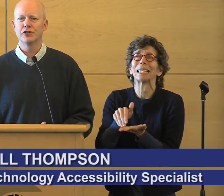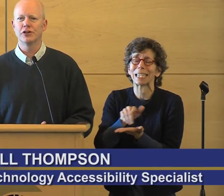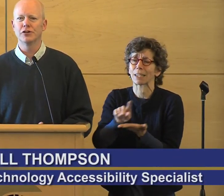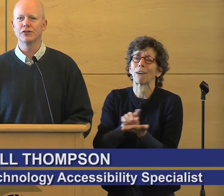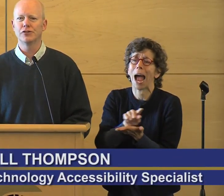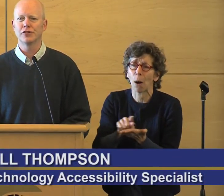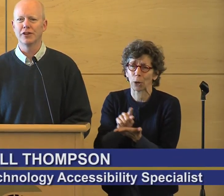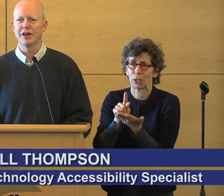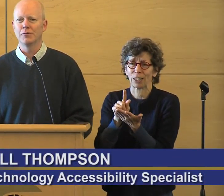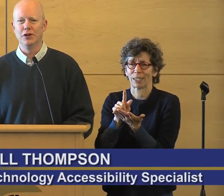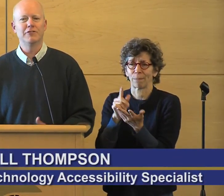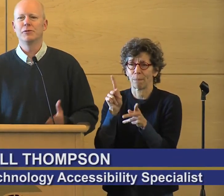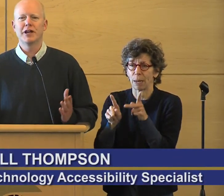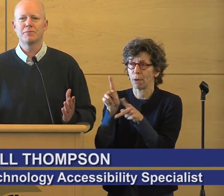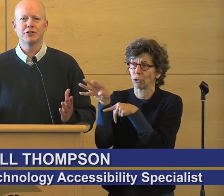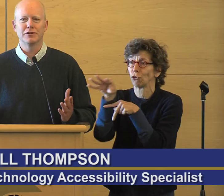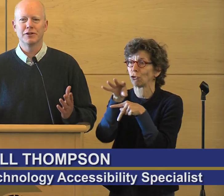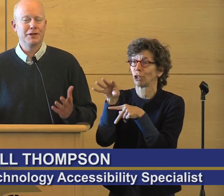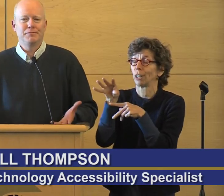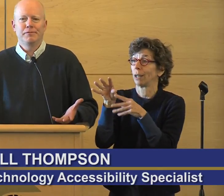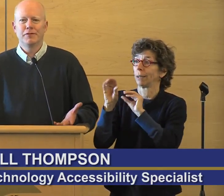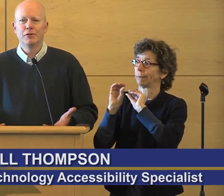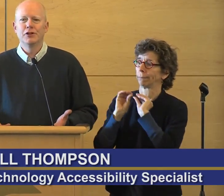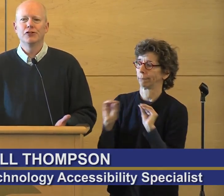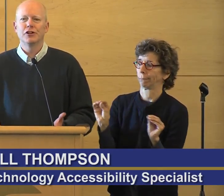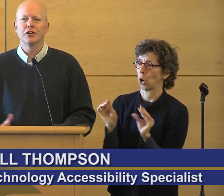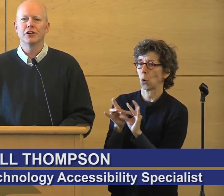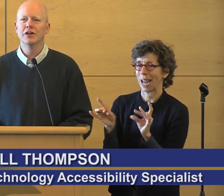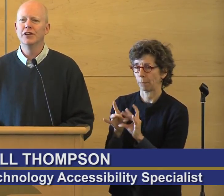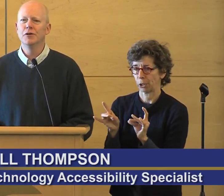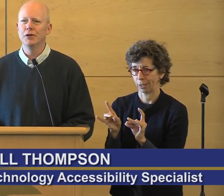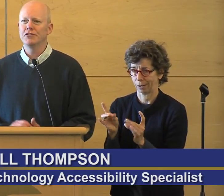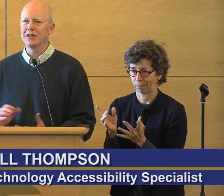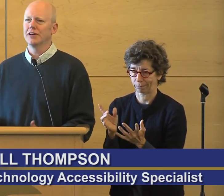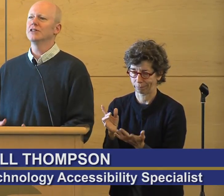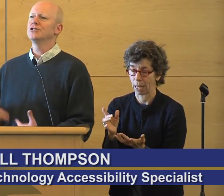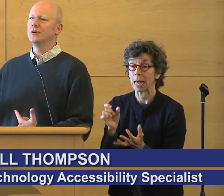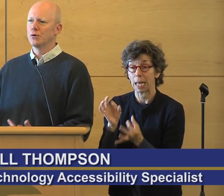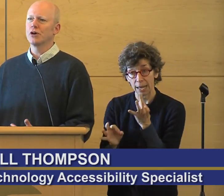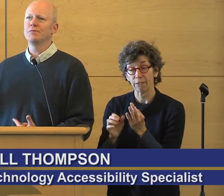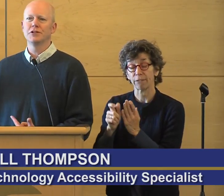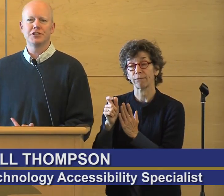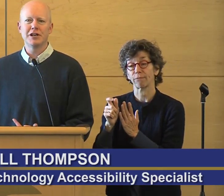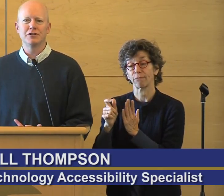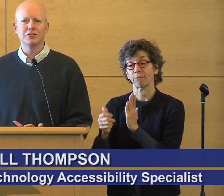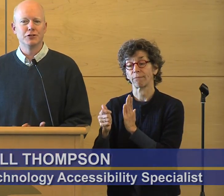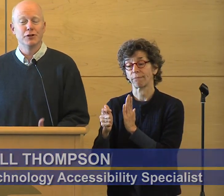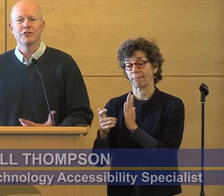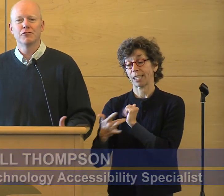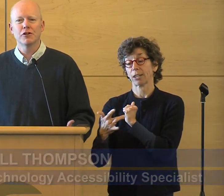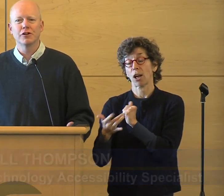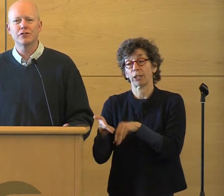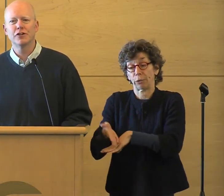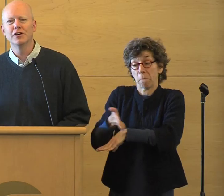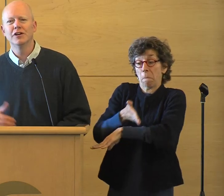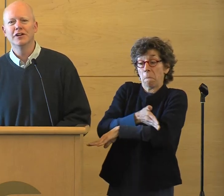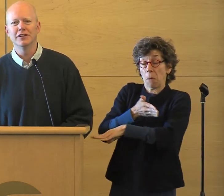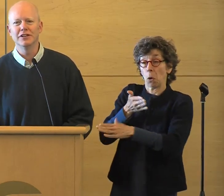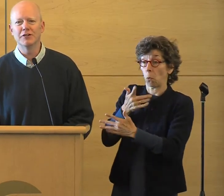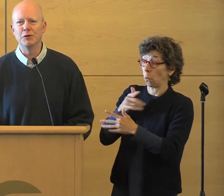for YouTube or technology in general to be able to automatically caption things because there are so